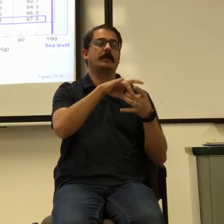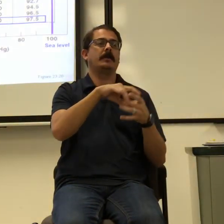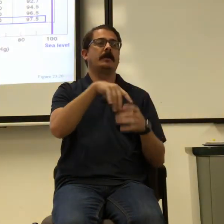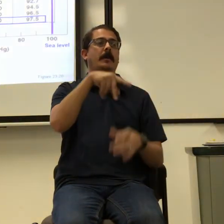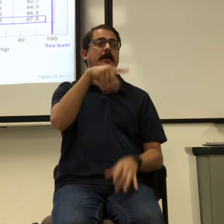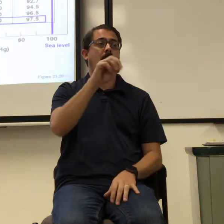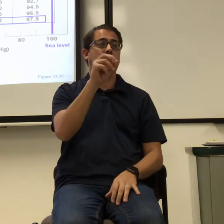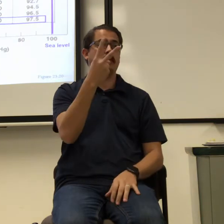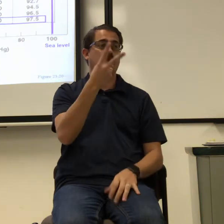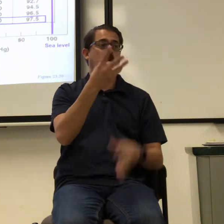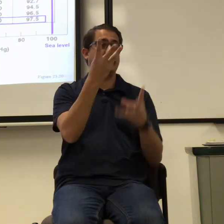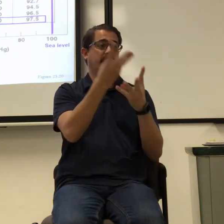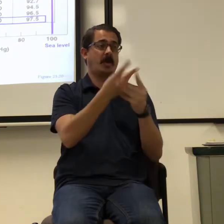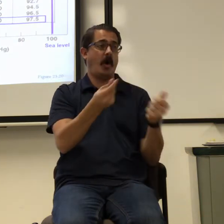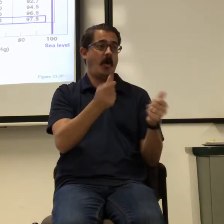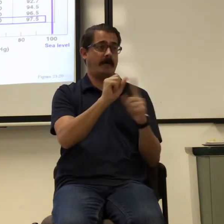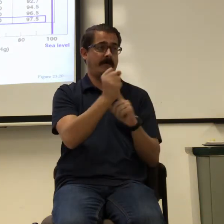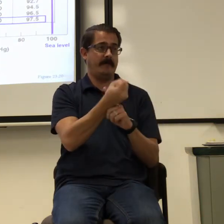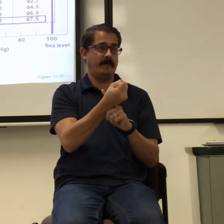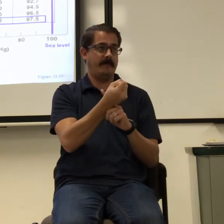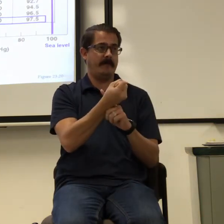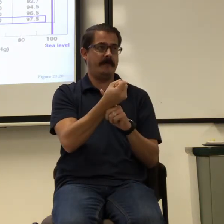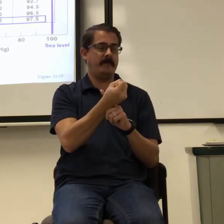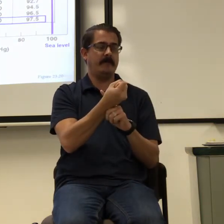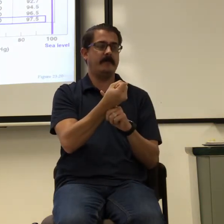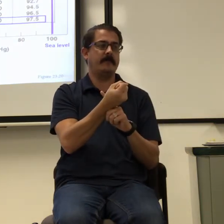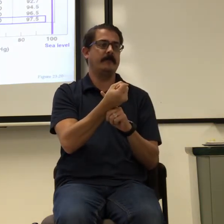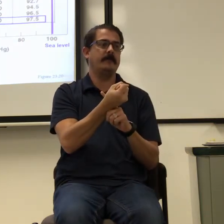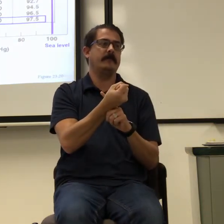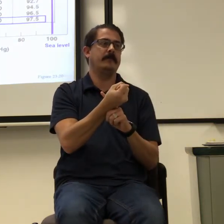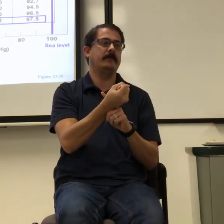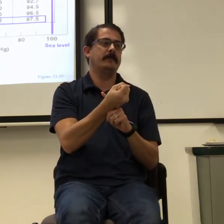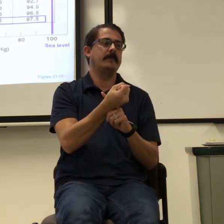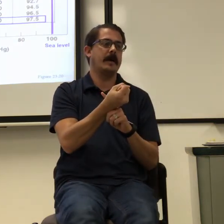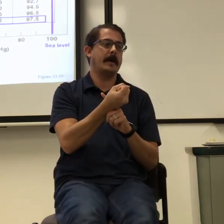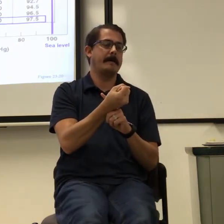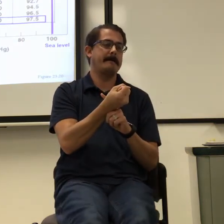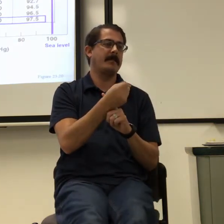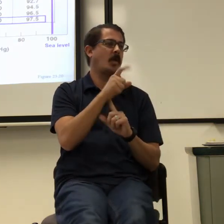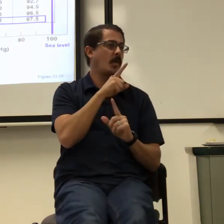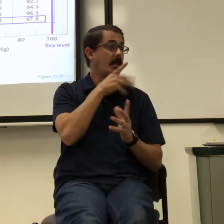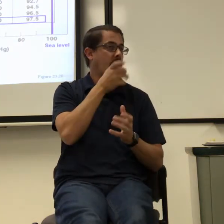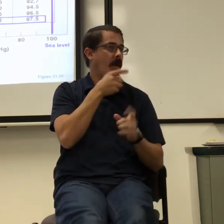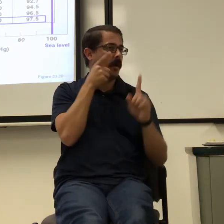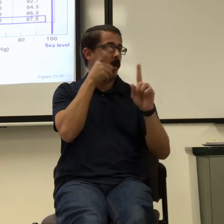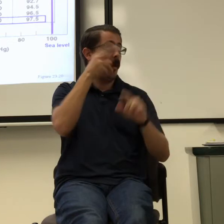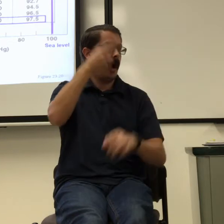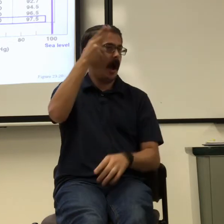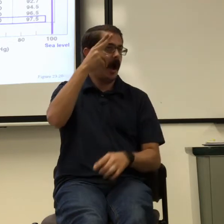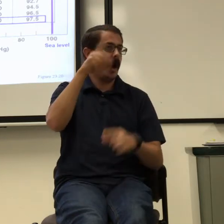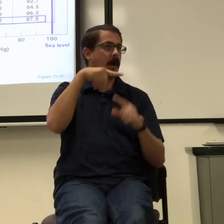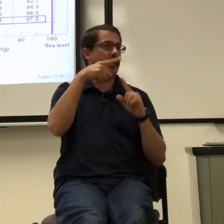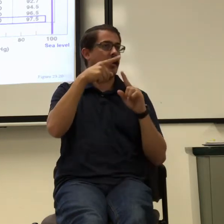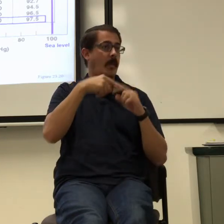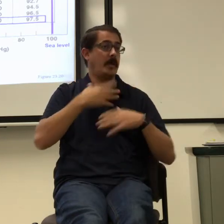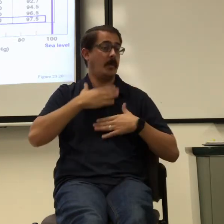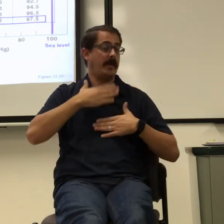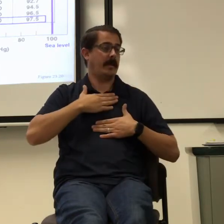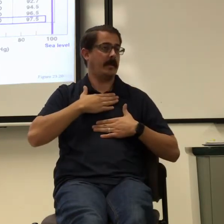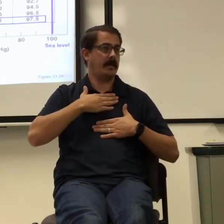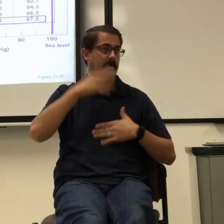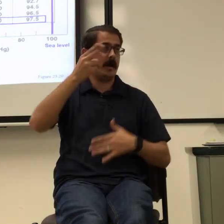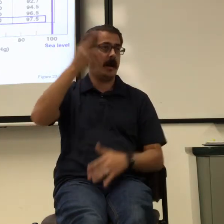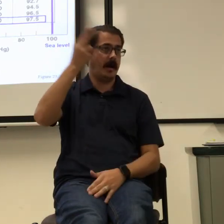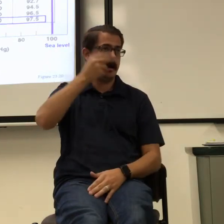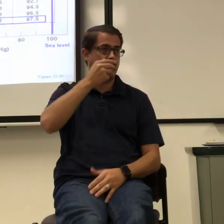that dissolved state, we want it high where we're breathing, right? And we